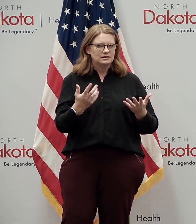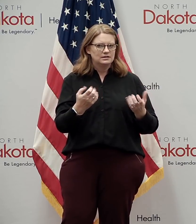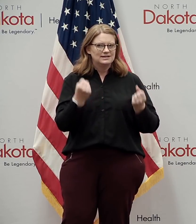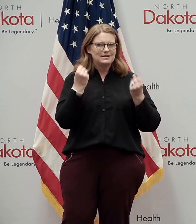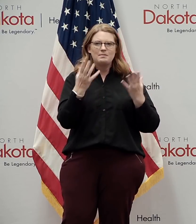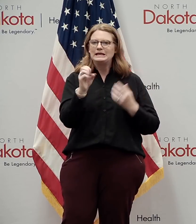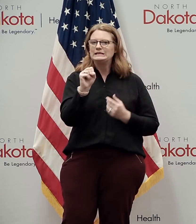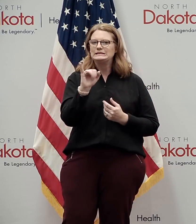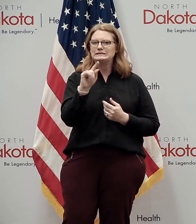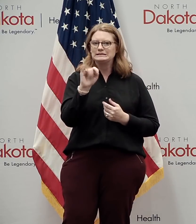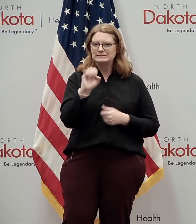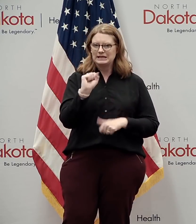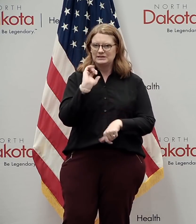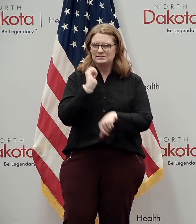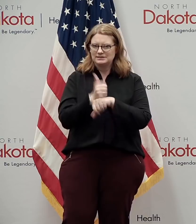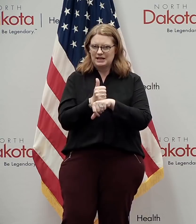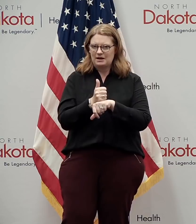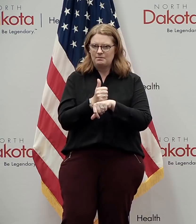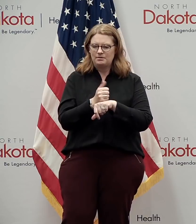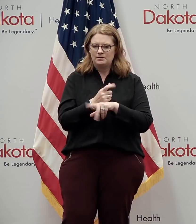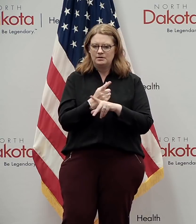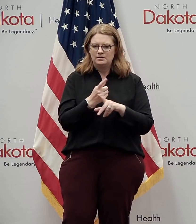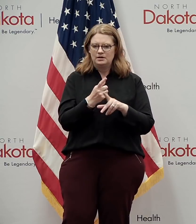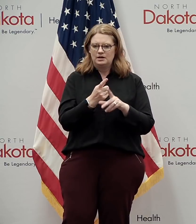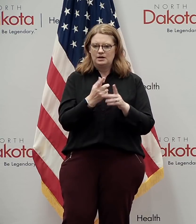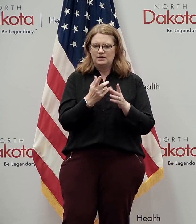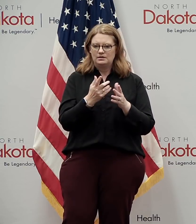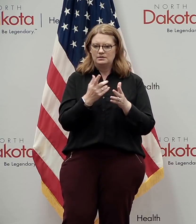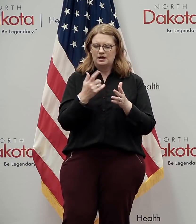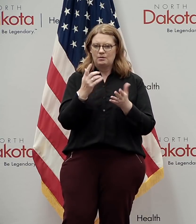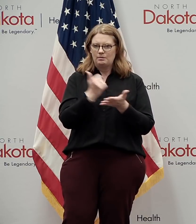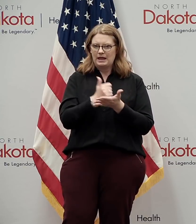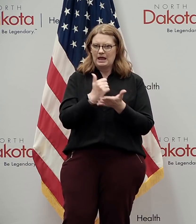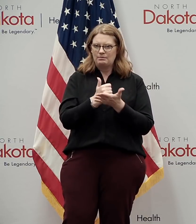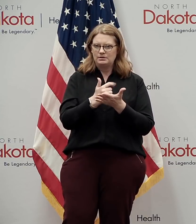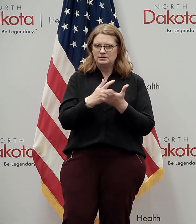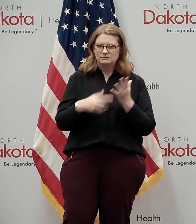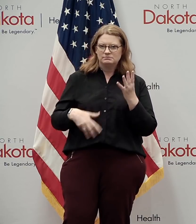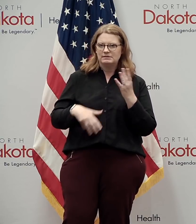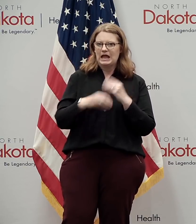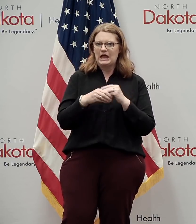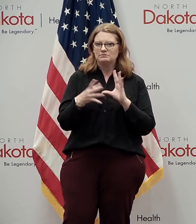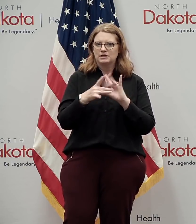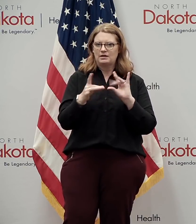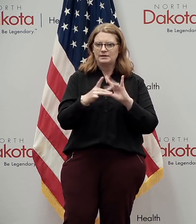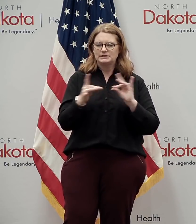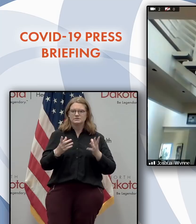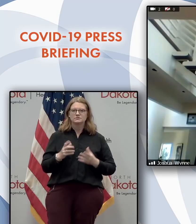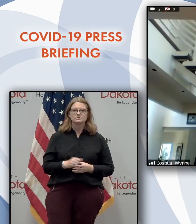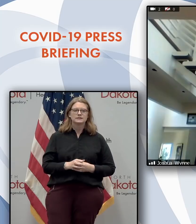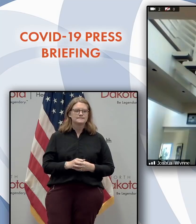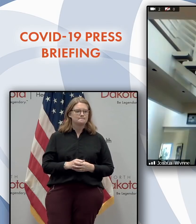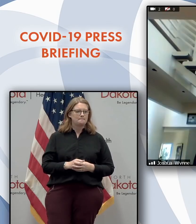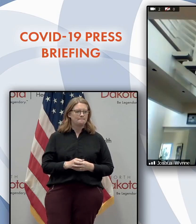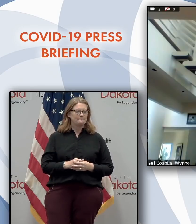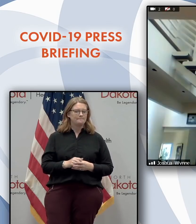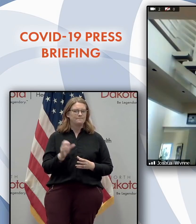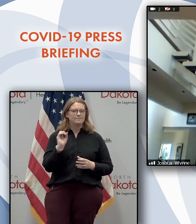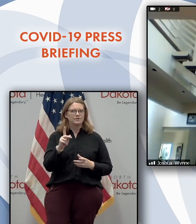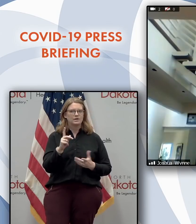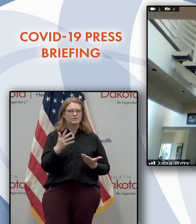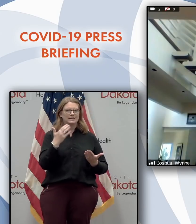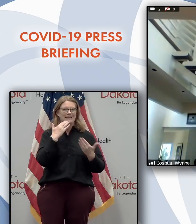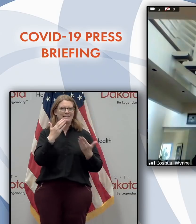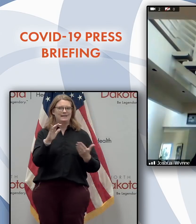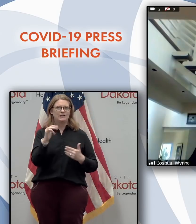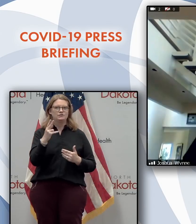sites that you're going to try to cover and some of the more details. And I'm glad to chime in to help you, Dr. Wynne, if needed. So I'll be right here. Okay, well, thank